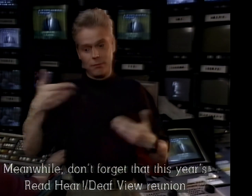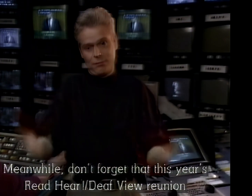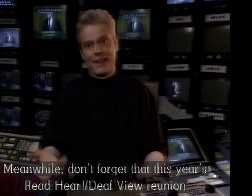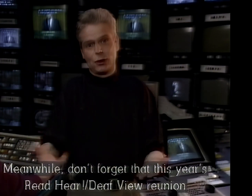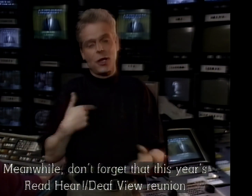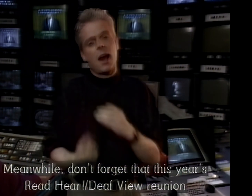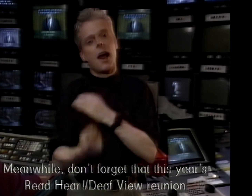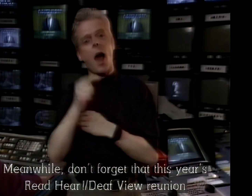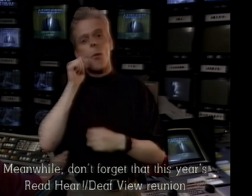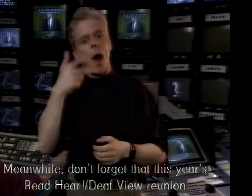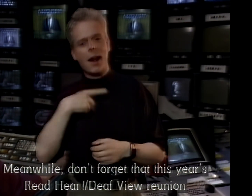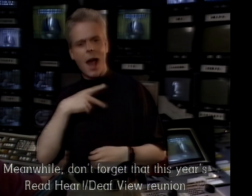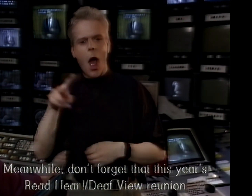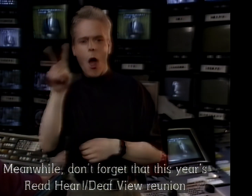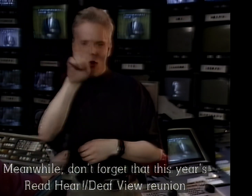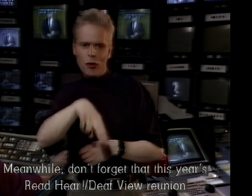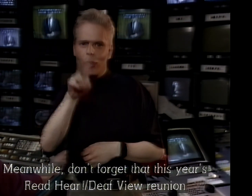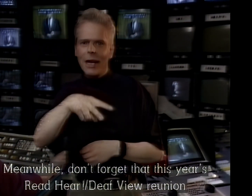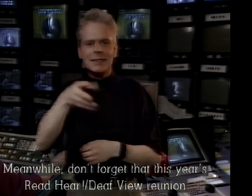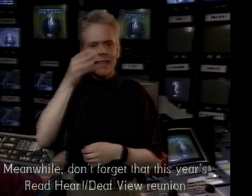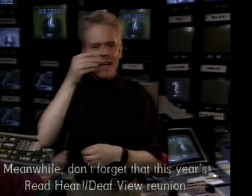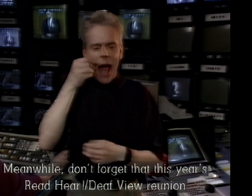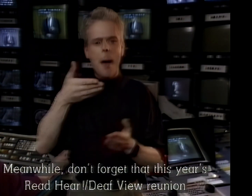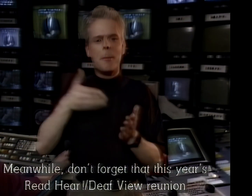this year's Read Here Deaf You reunion